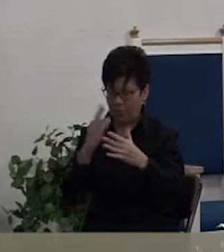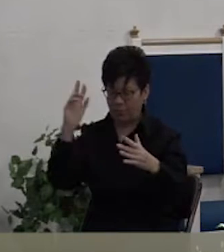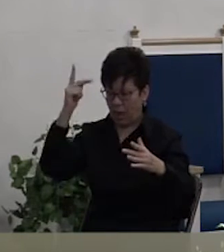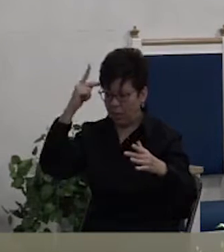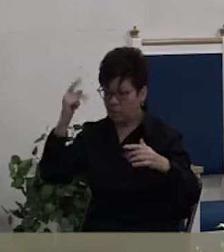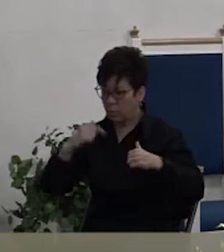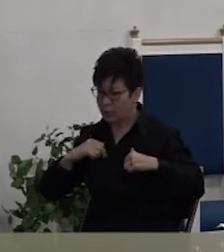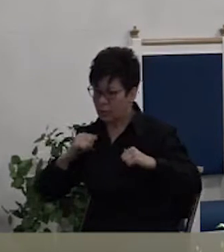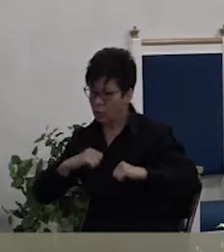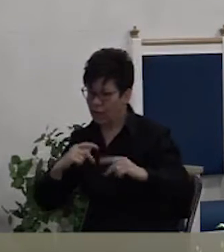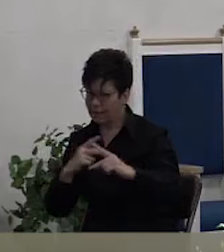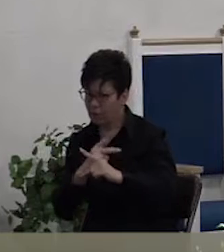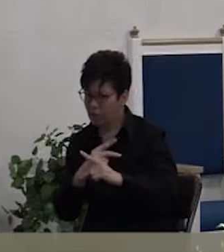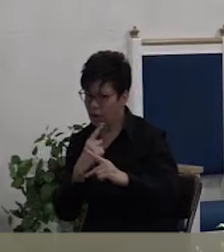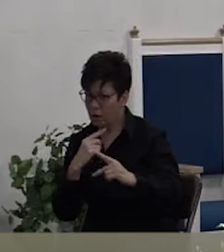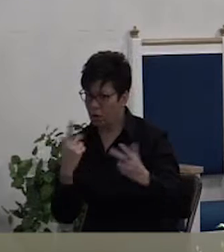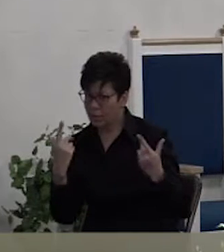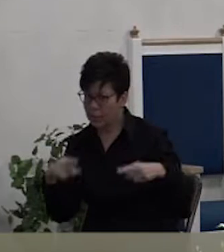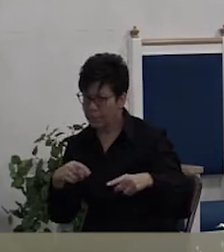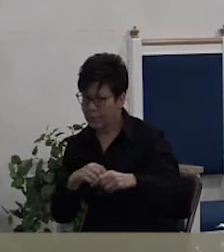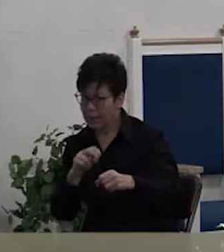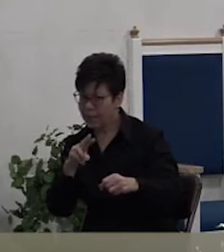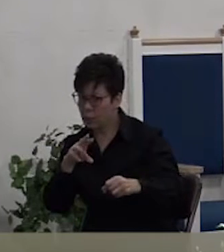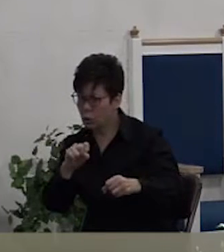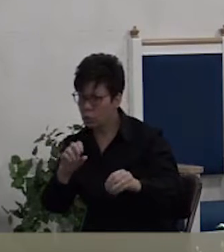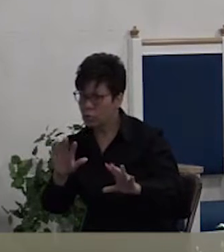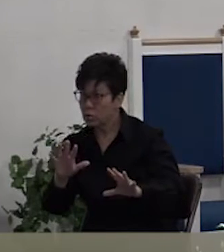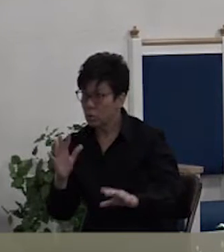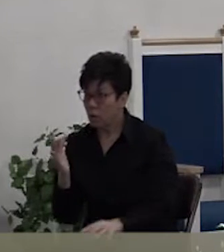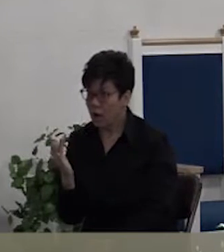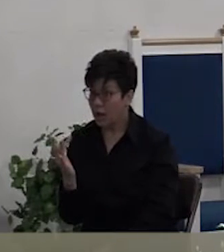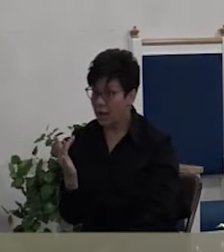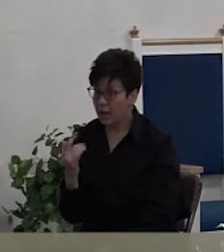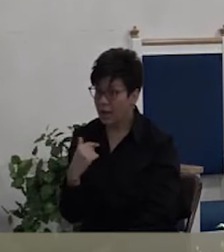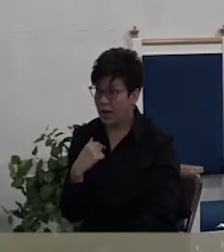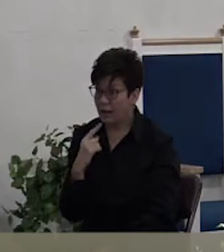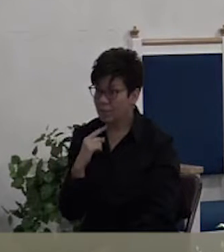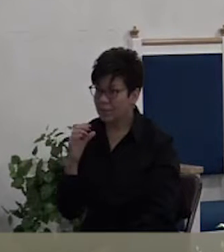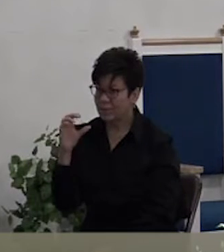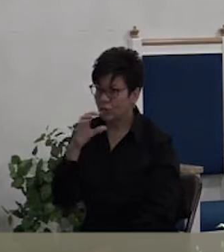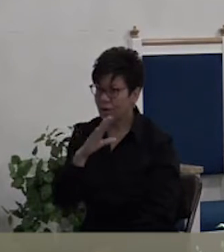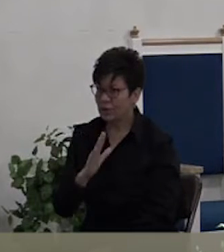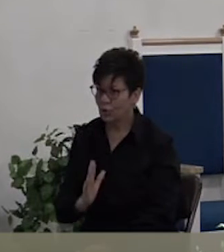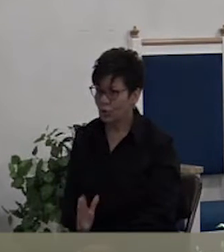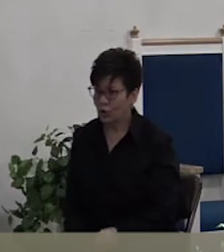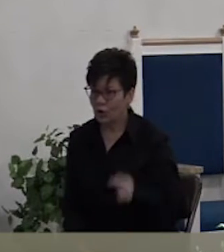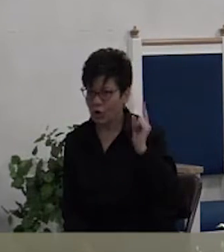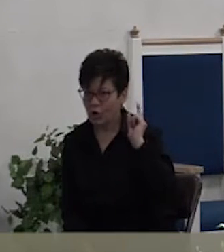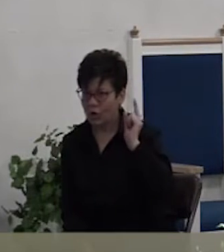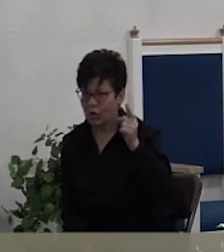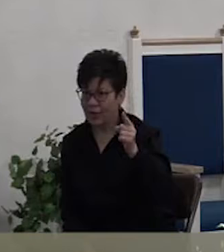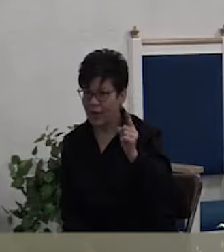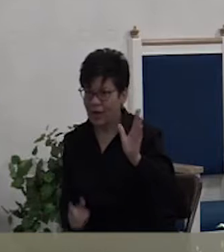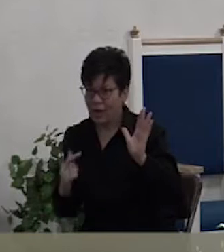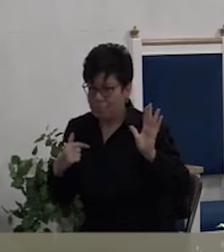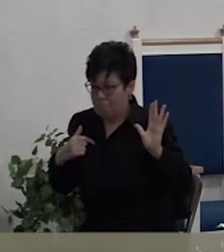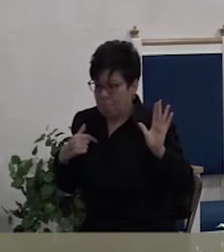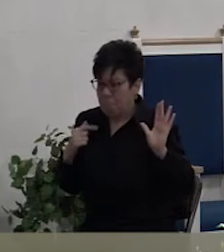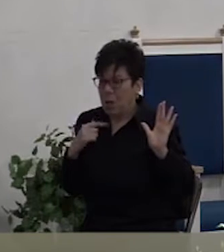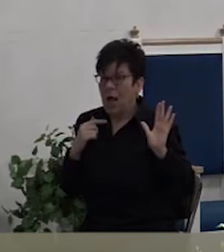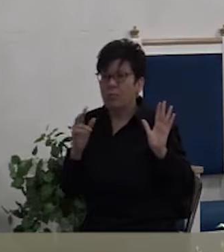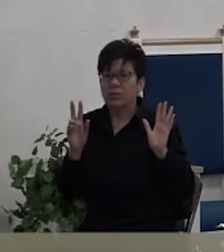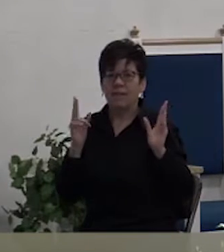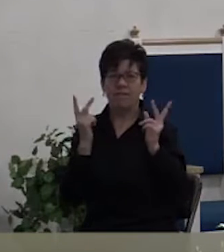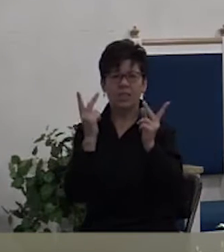I wasn't trying to figure out what was going on in the news. You know why? I was a stranger. I was just a pilgrim. I was over